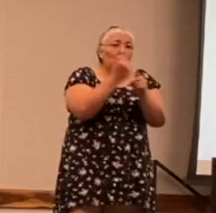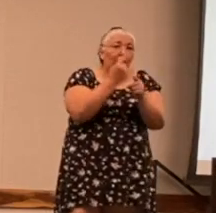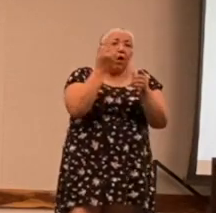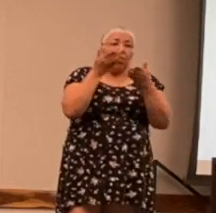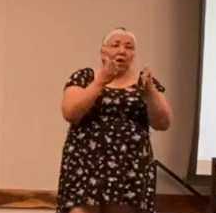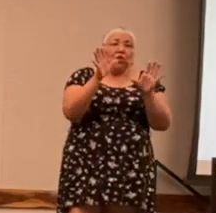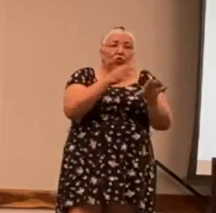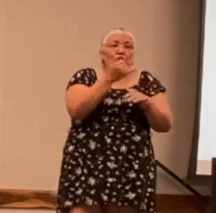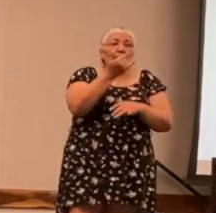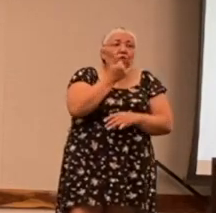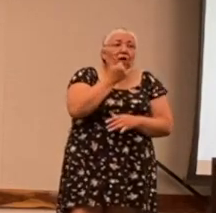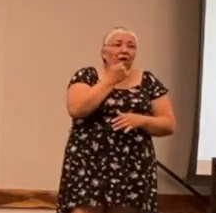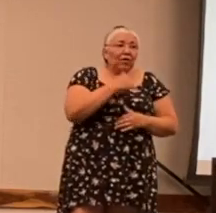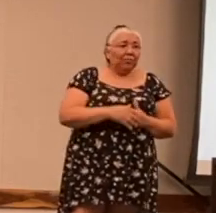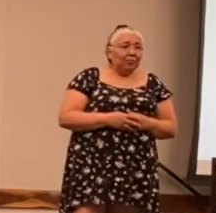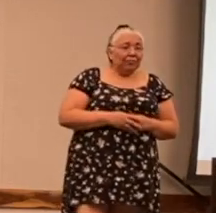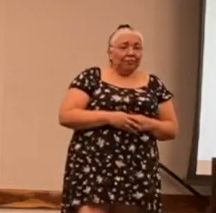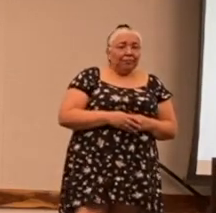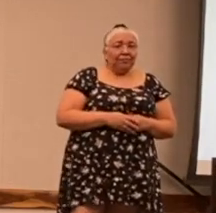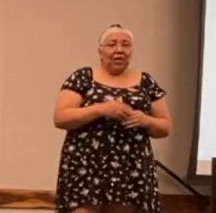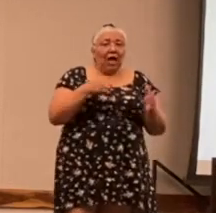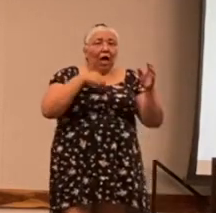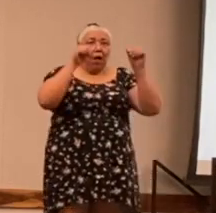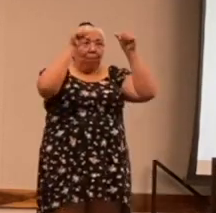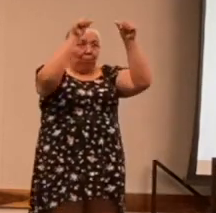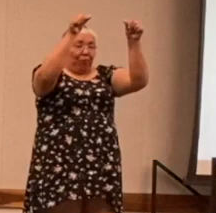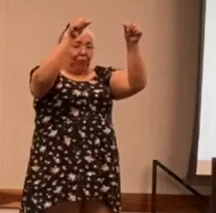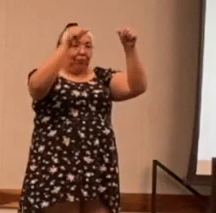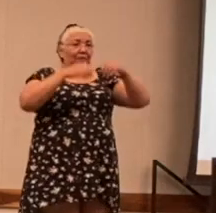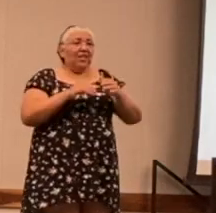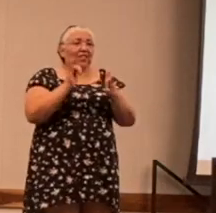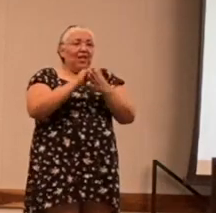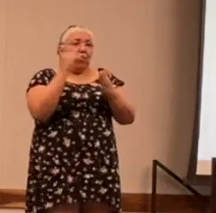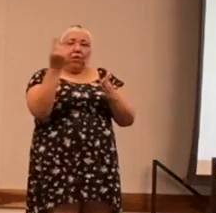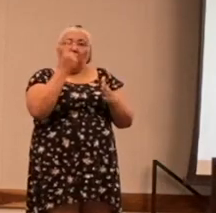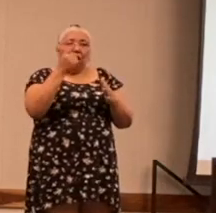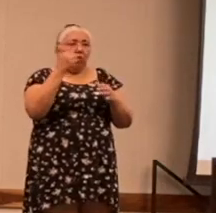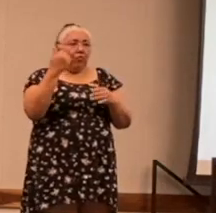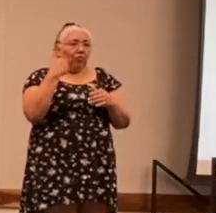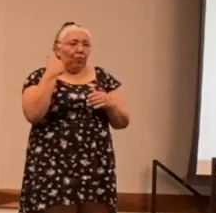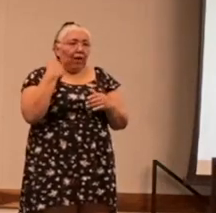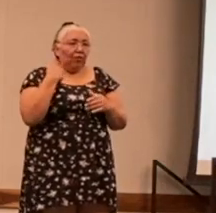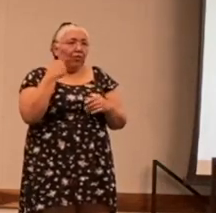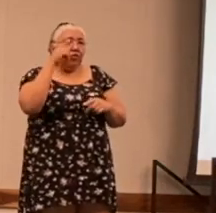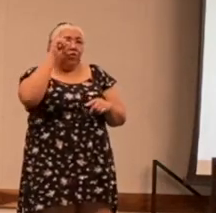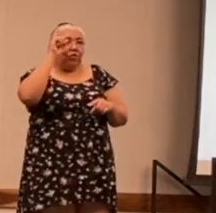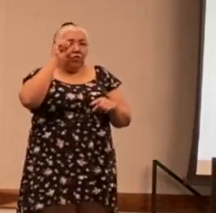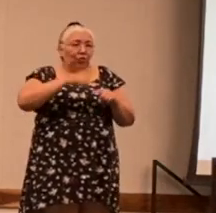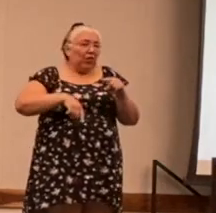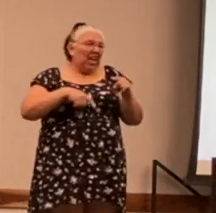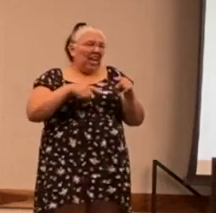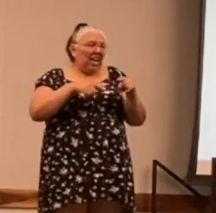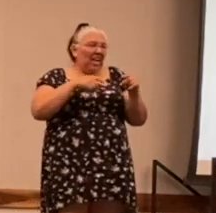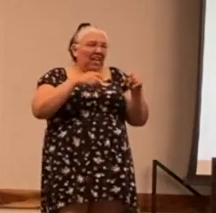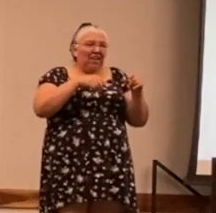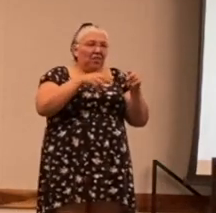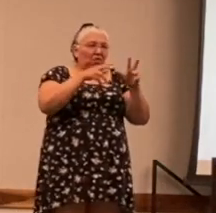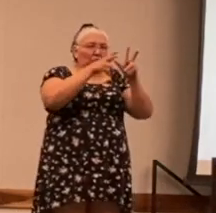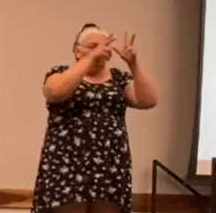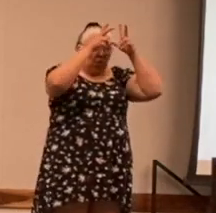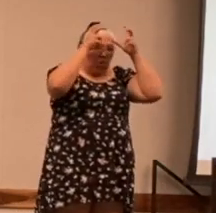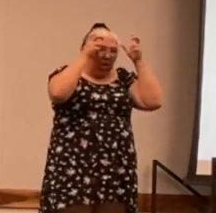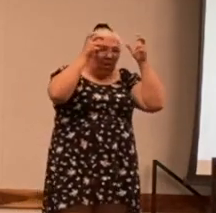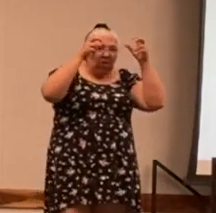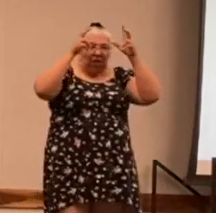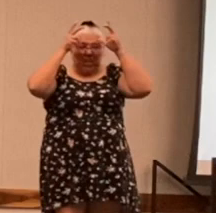to do wrong. Man, I put that on my bulletin board. That was a constant reminder, right? You can't pay evil with evil. Right?